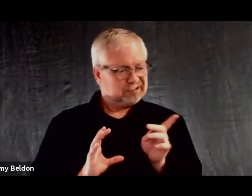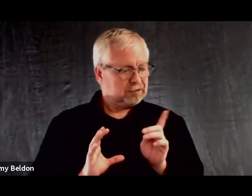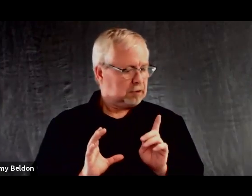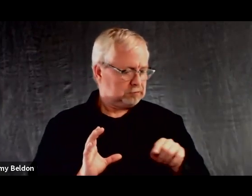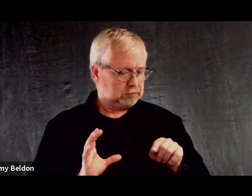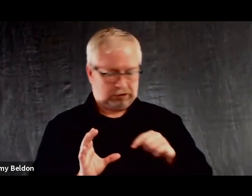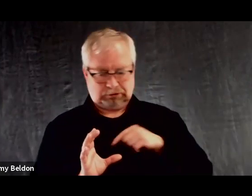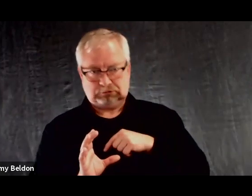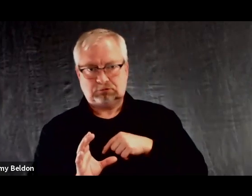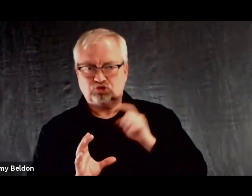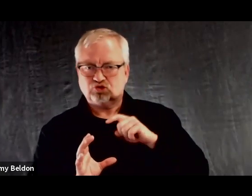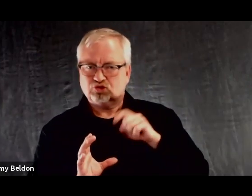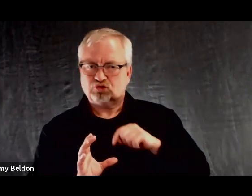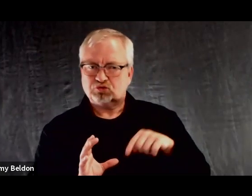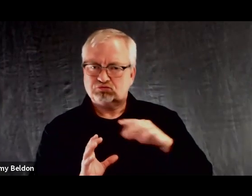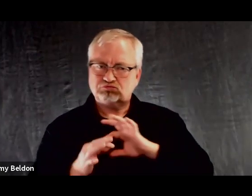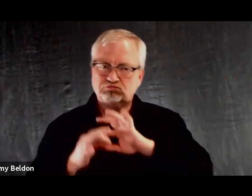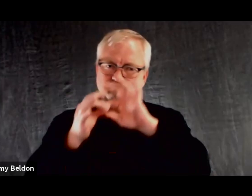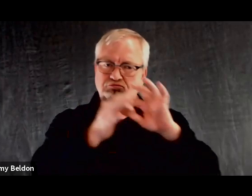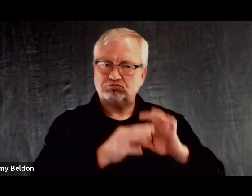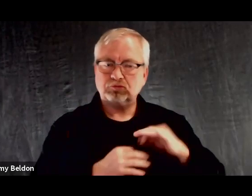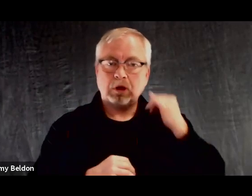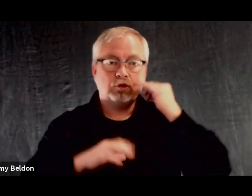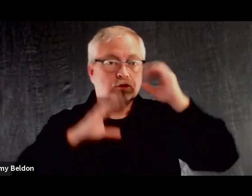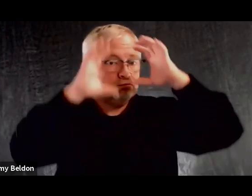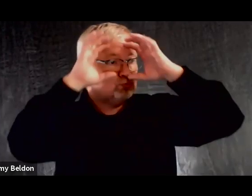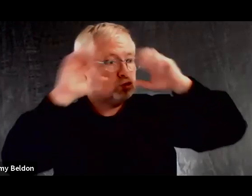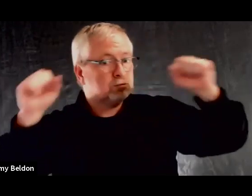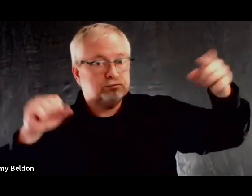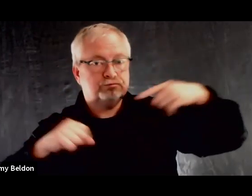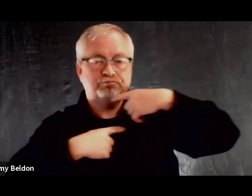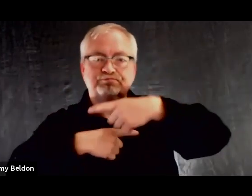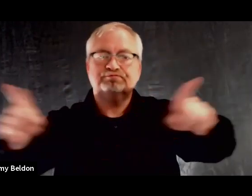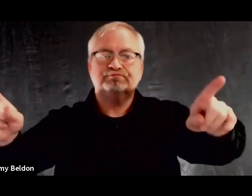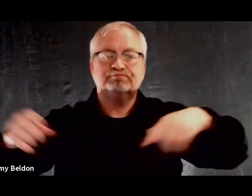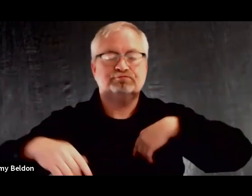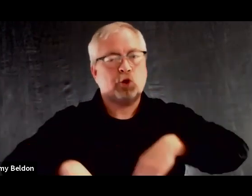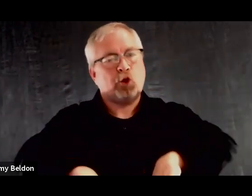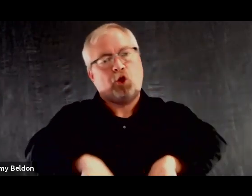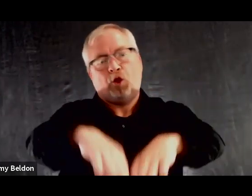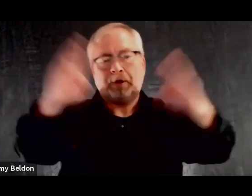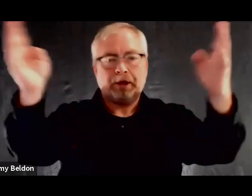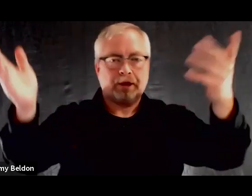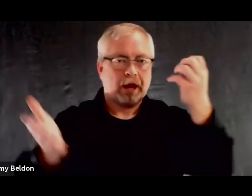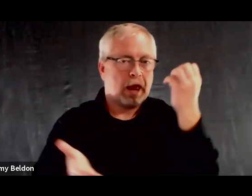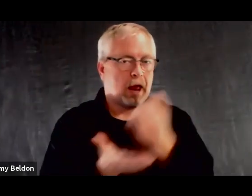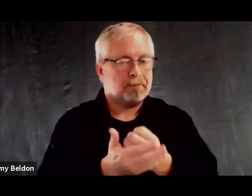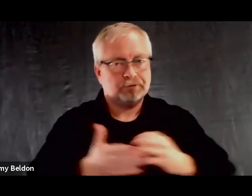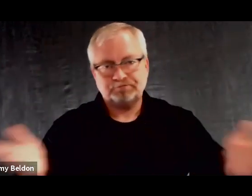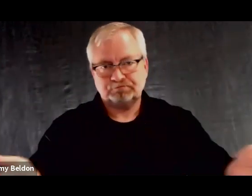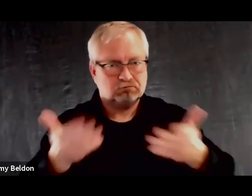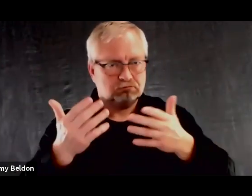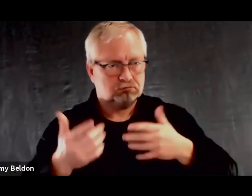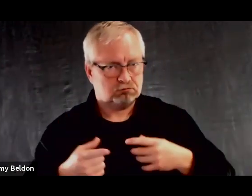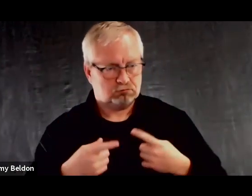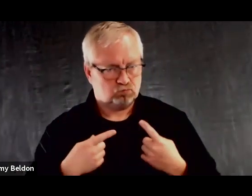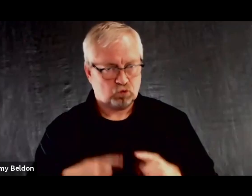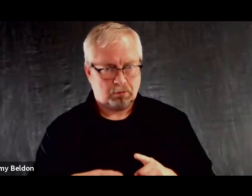announces an opening up of the overall country's economy, what will that do to any sort of regional effort if